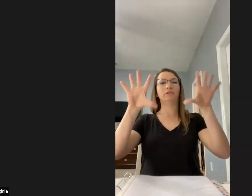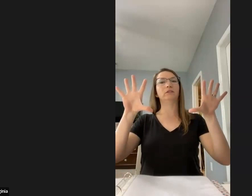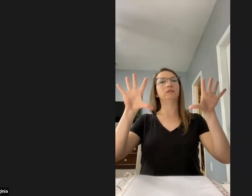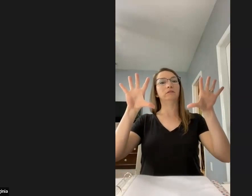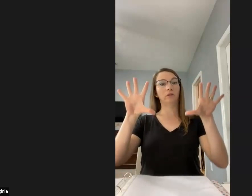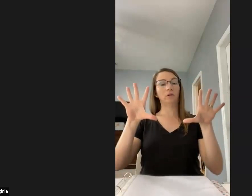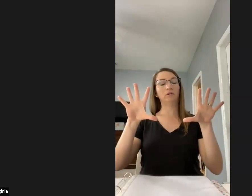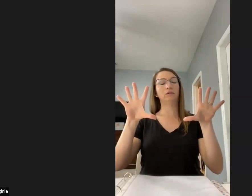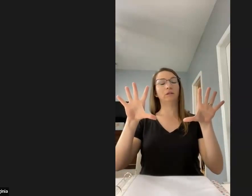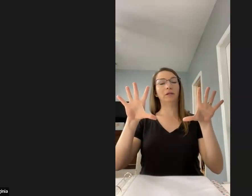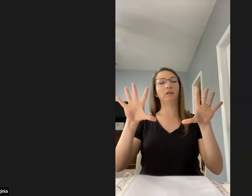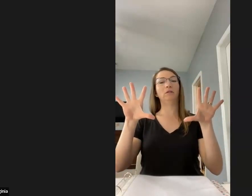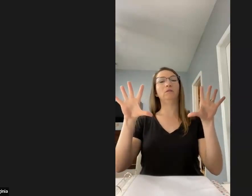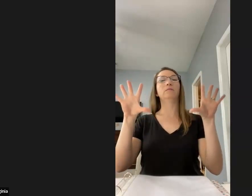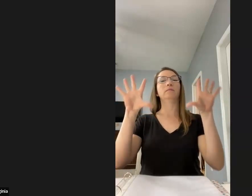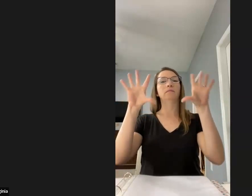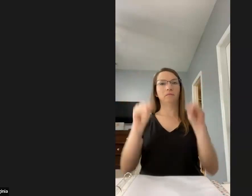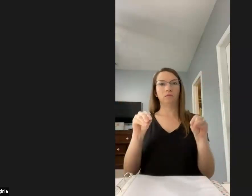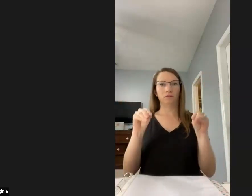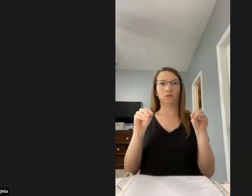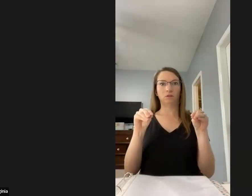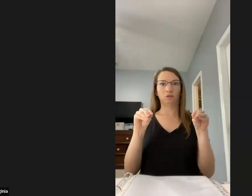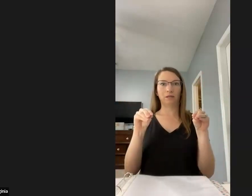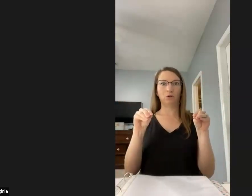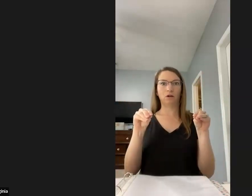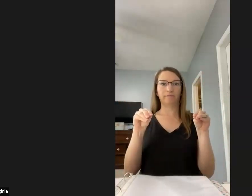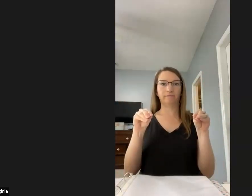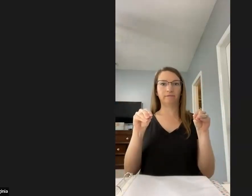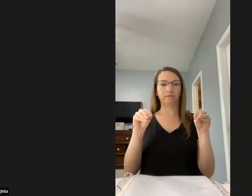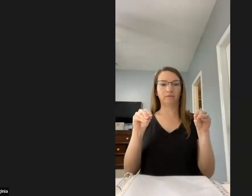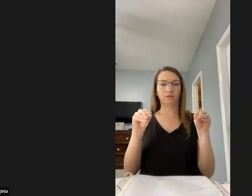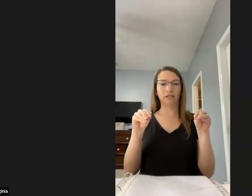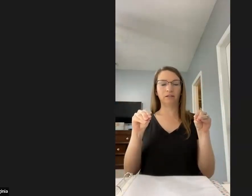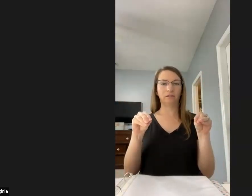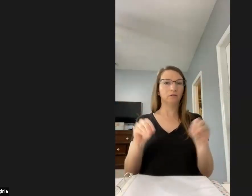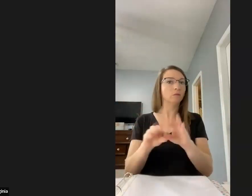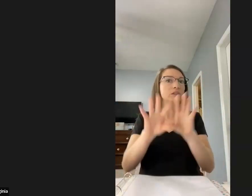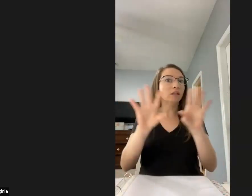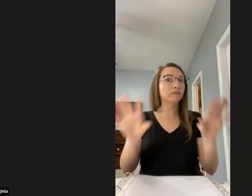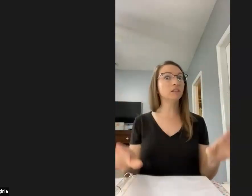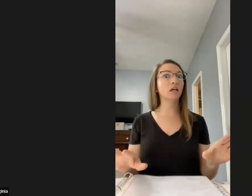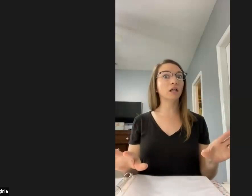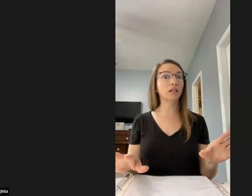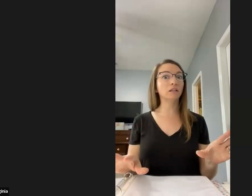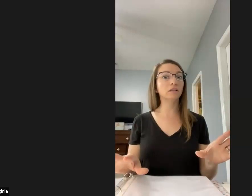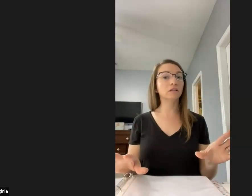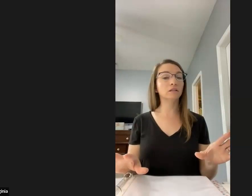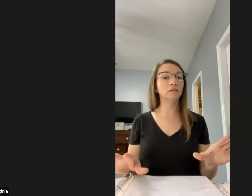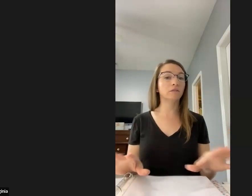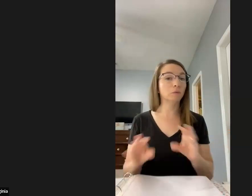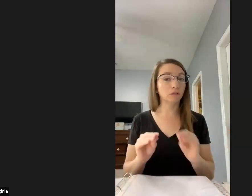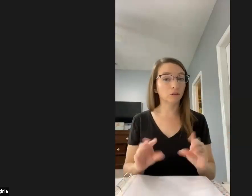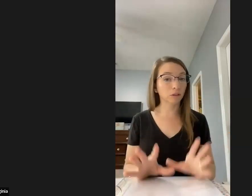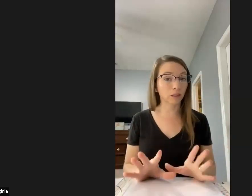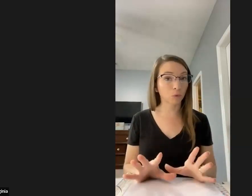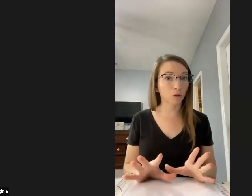is false about you, turn your camera off. Okay. So no one's gonna have to sign. So if you want to turn your camera